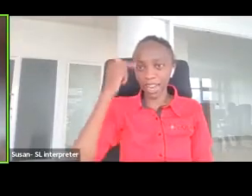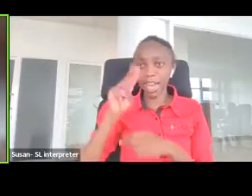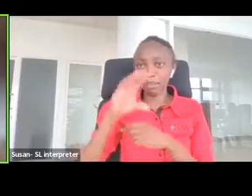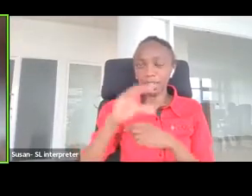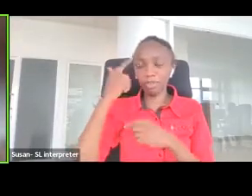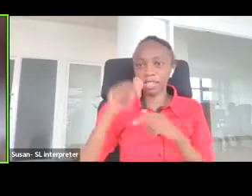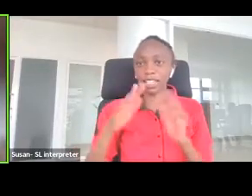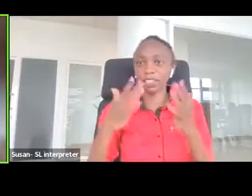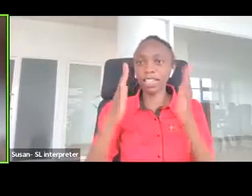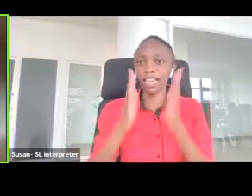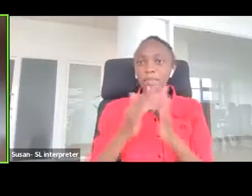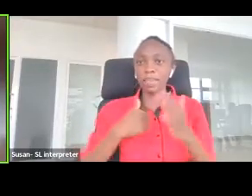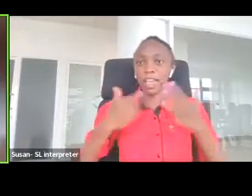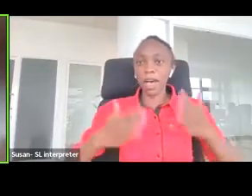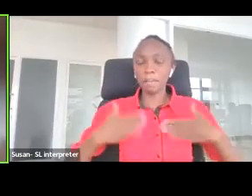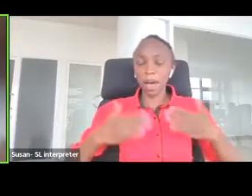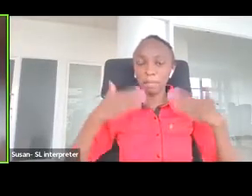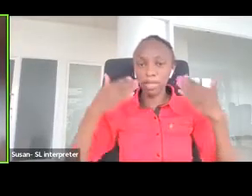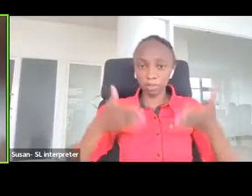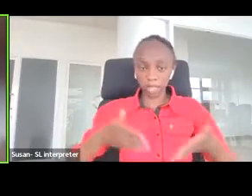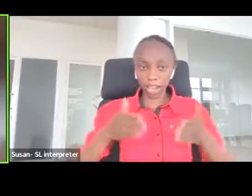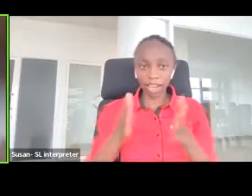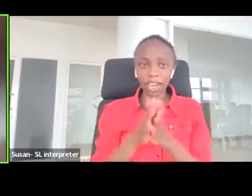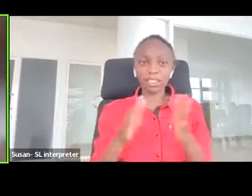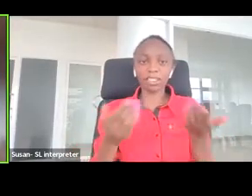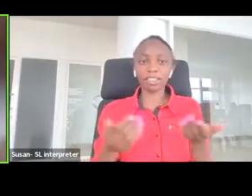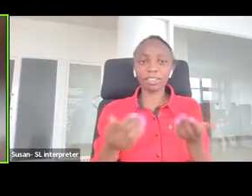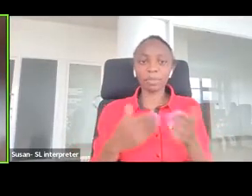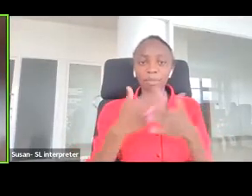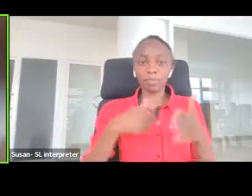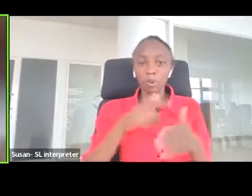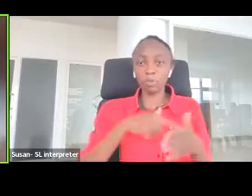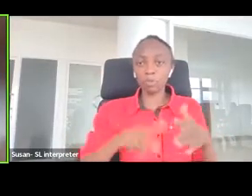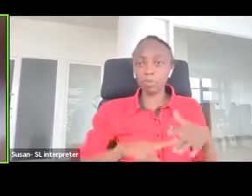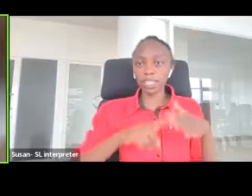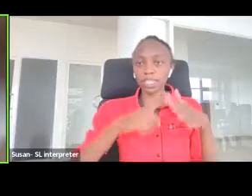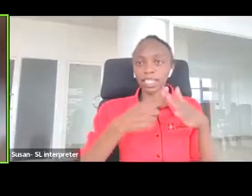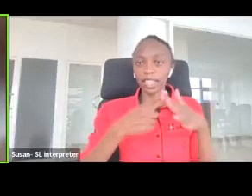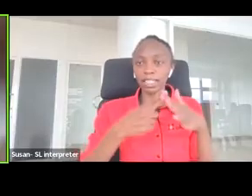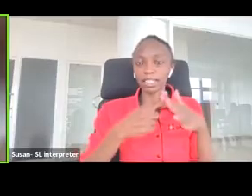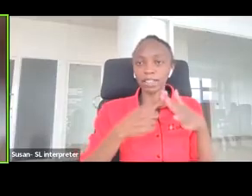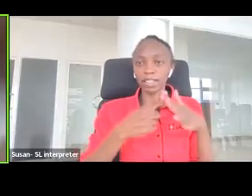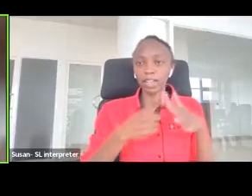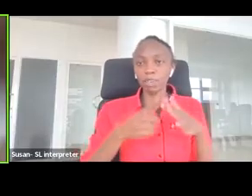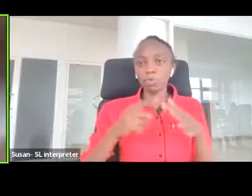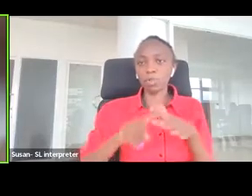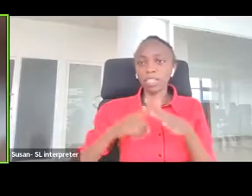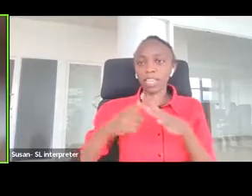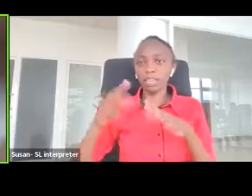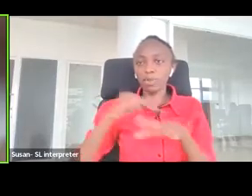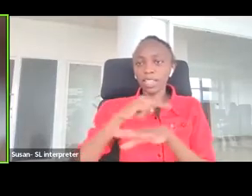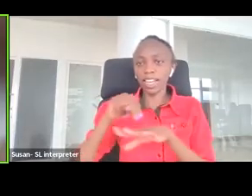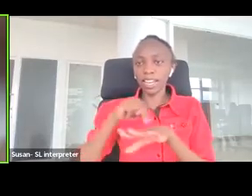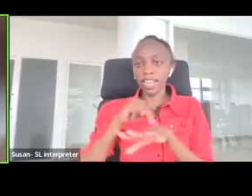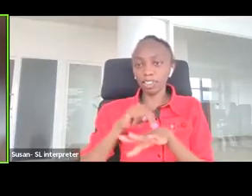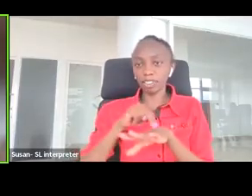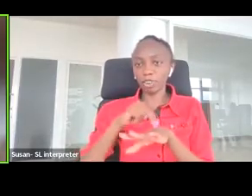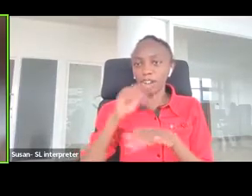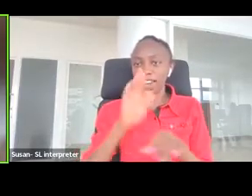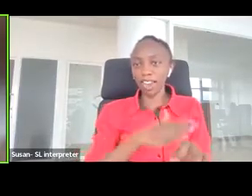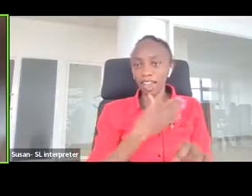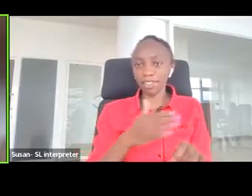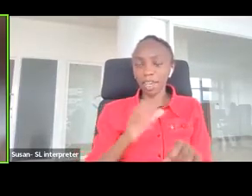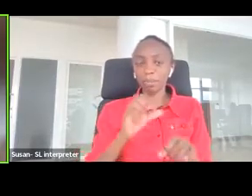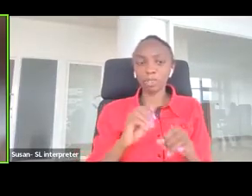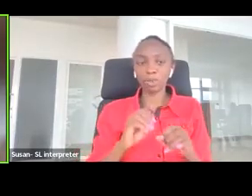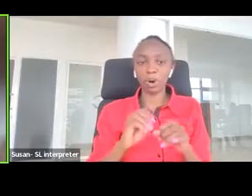have you here. And before we start, I wanted us to start with the national anthem. So we could all